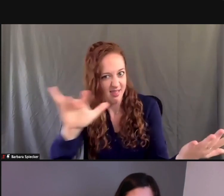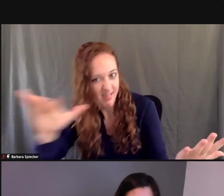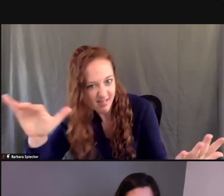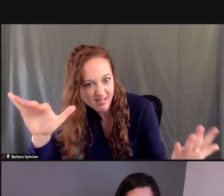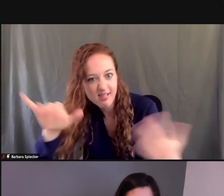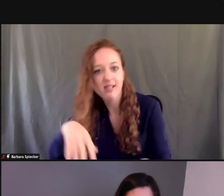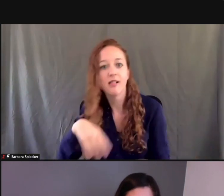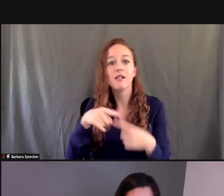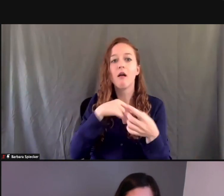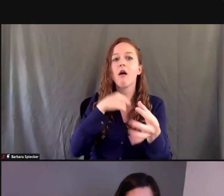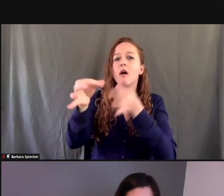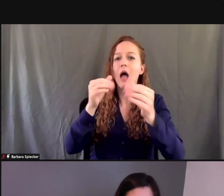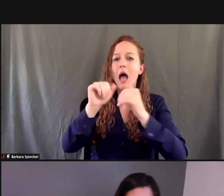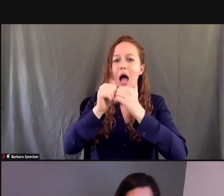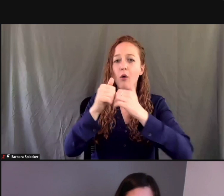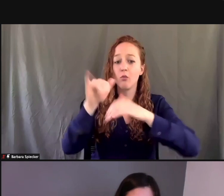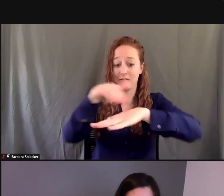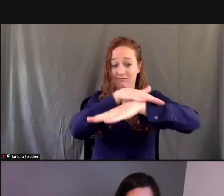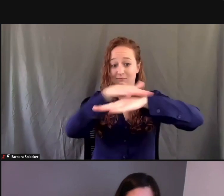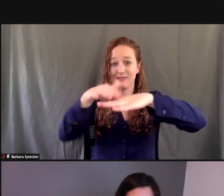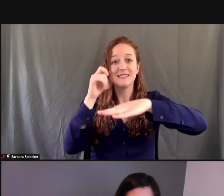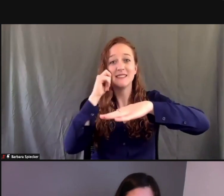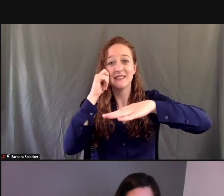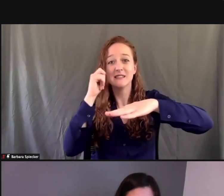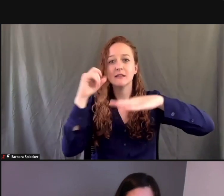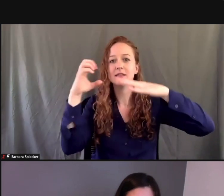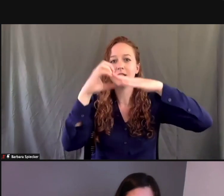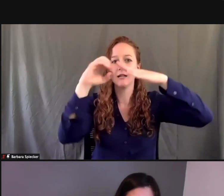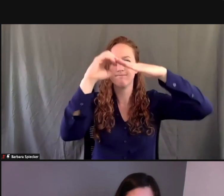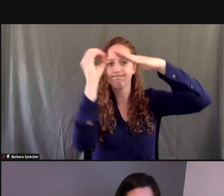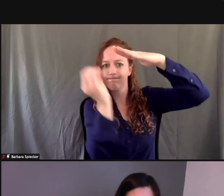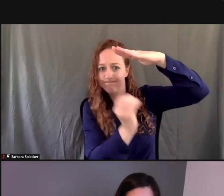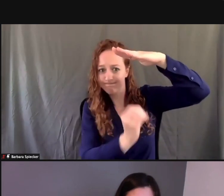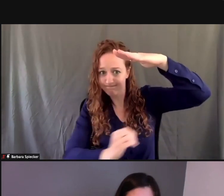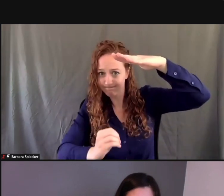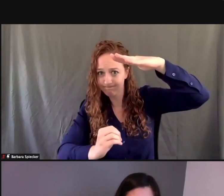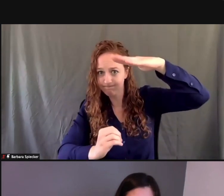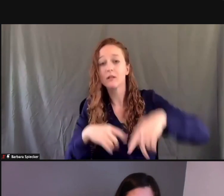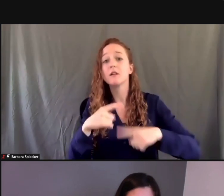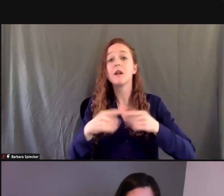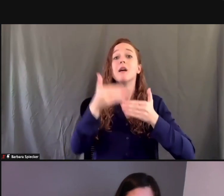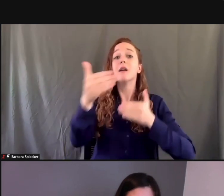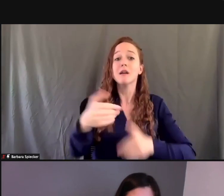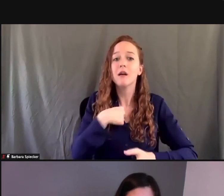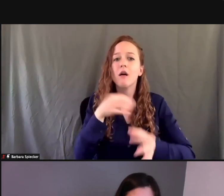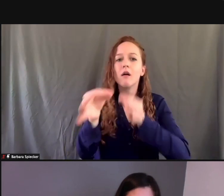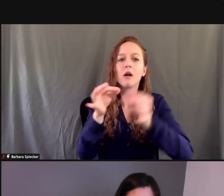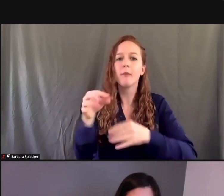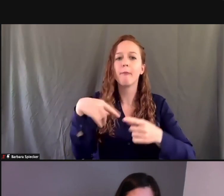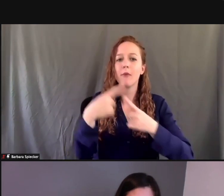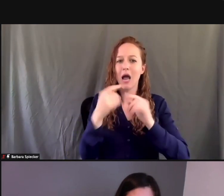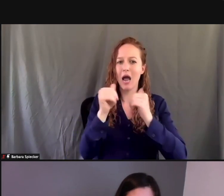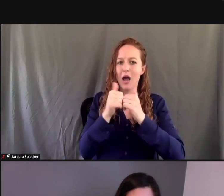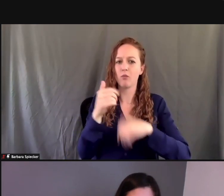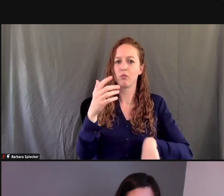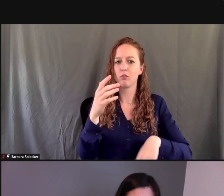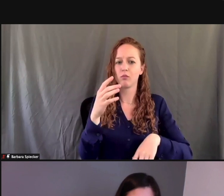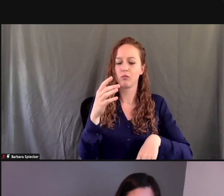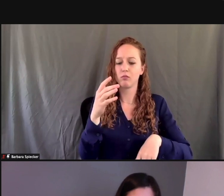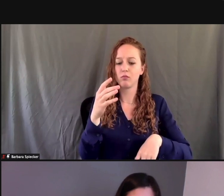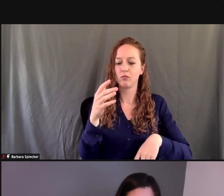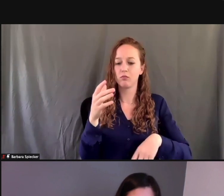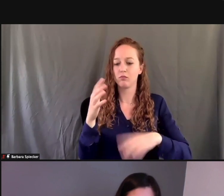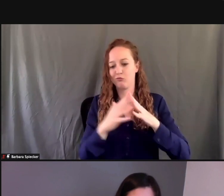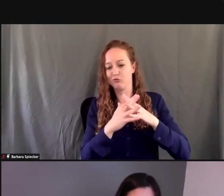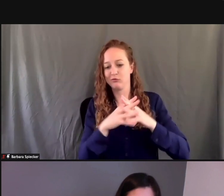specific areas and evolution of these animals' lives. And when she signs specific, the word specific, it's not the